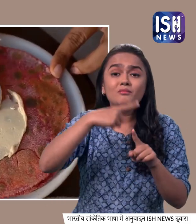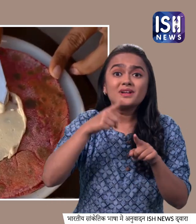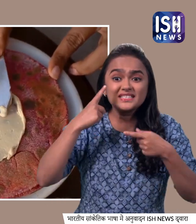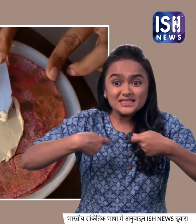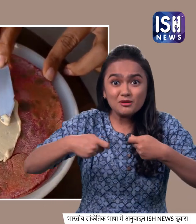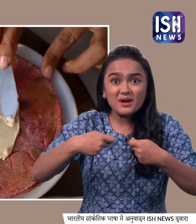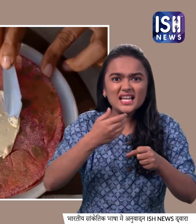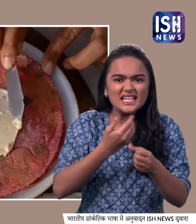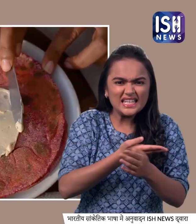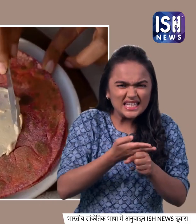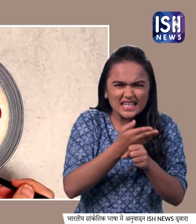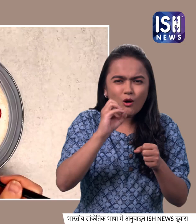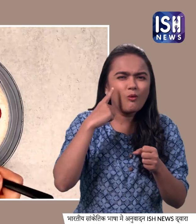can use these